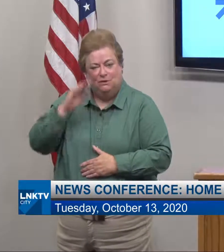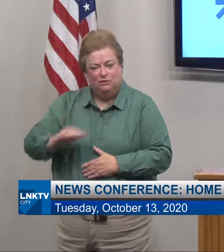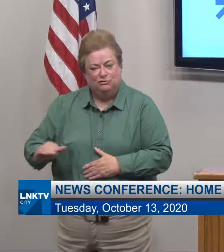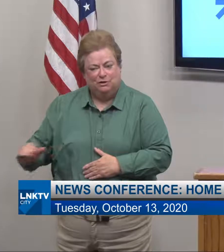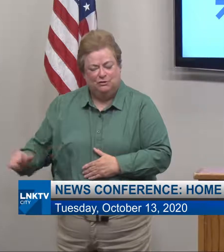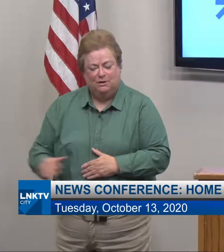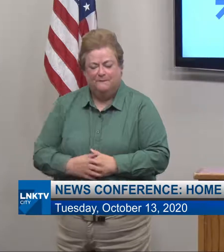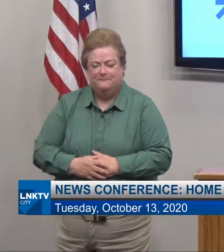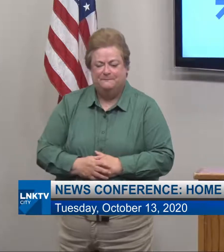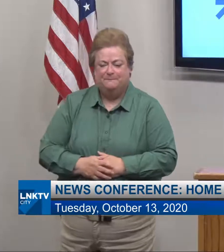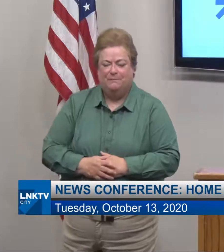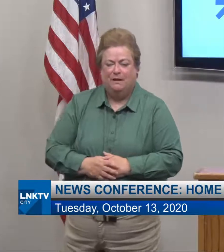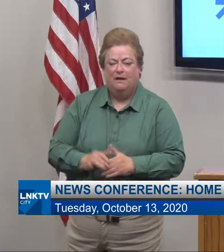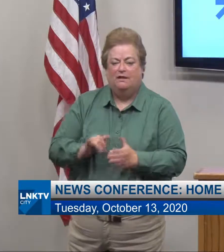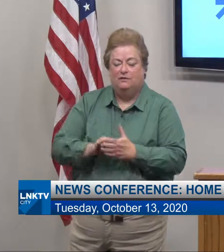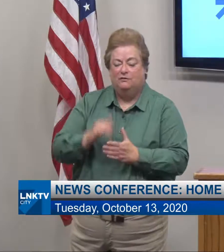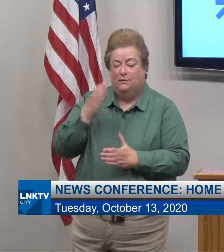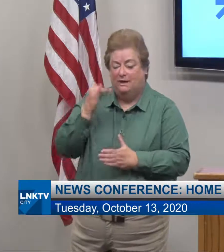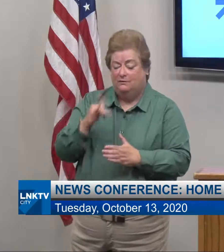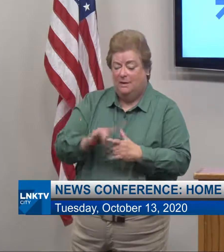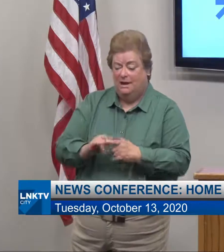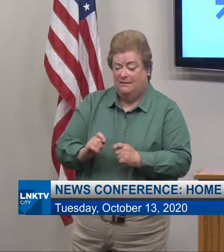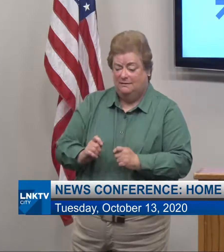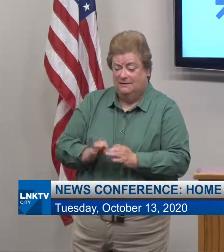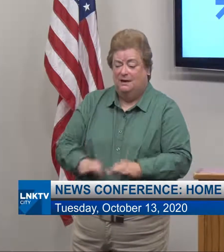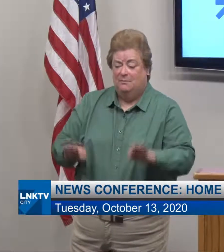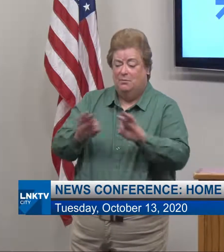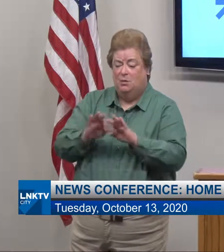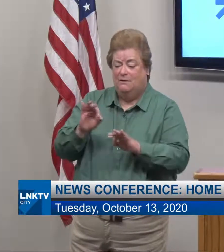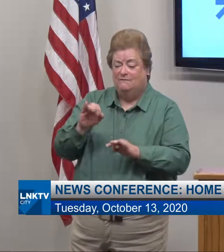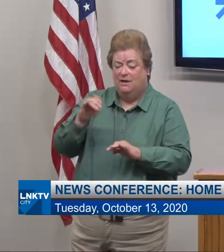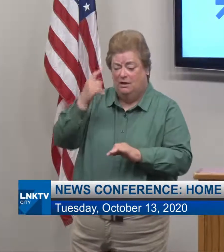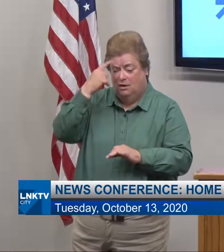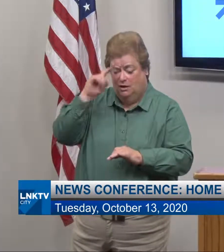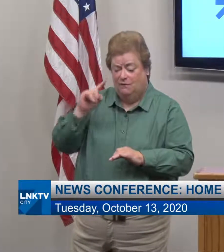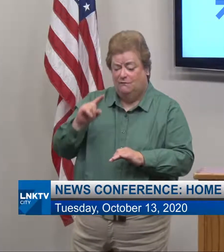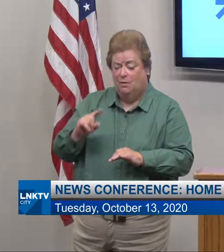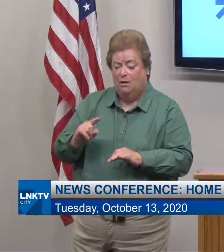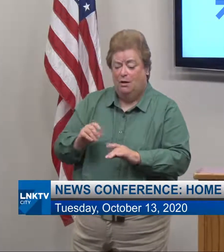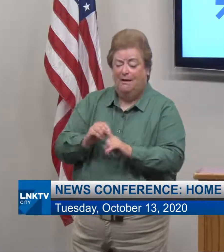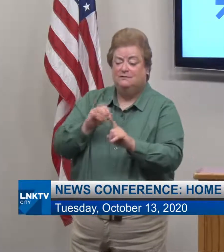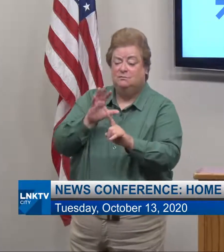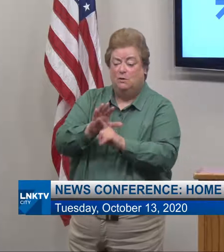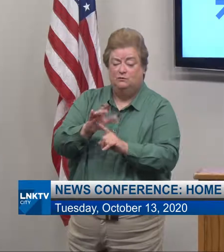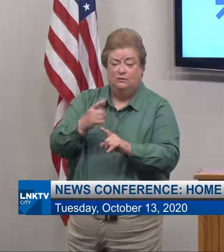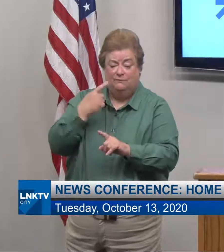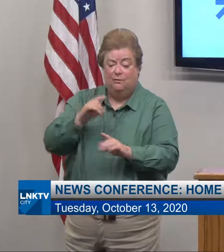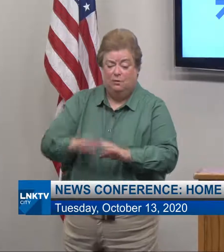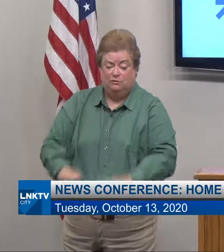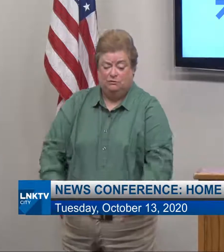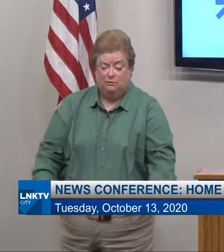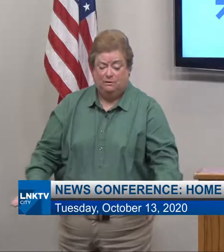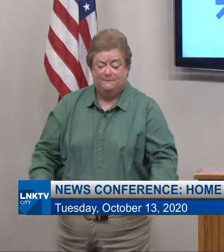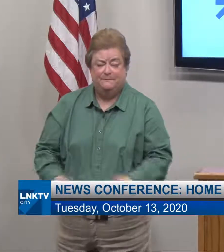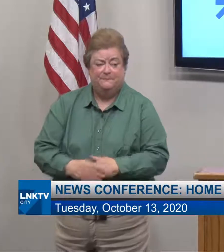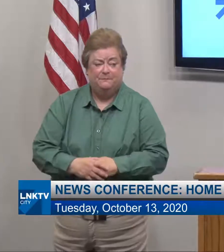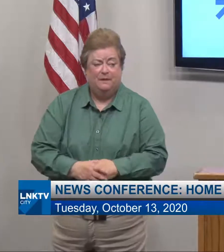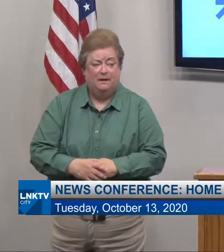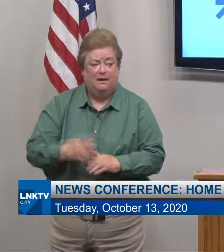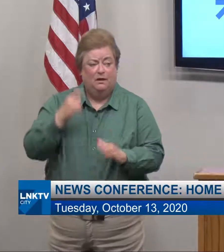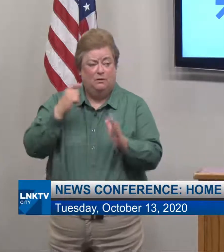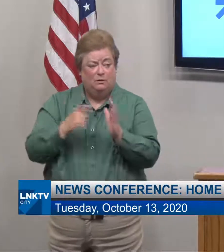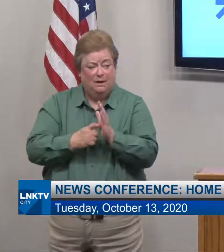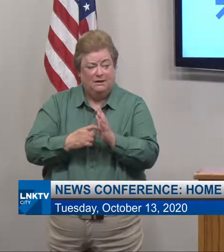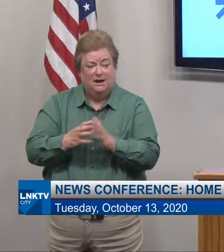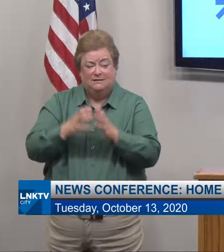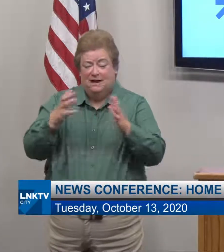So this is why it's a contributing factor to the problem of childhood exposure and contamination. Recognizing how much is